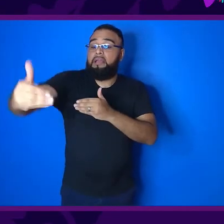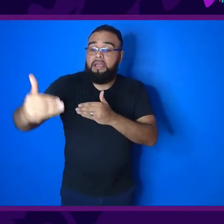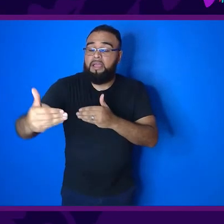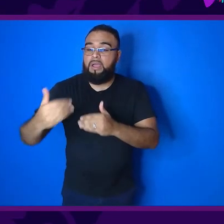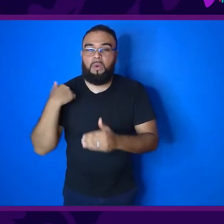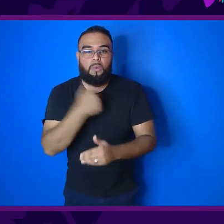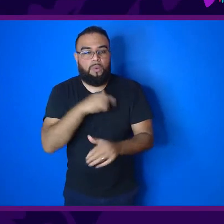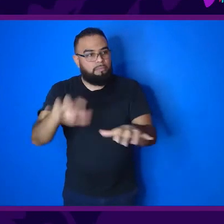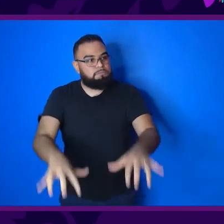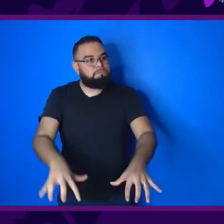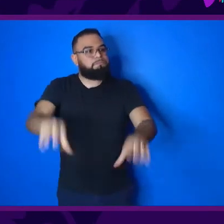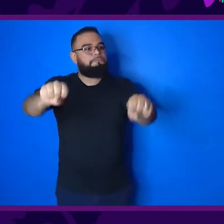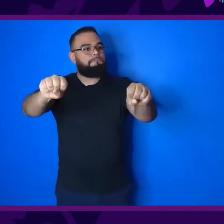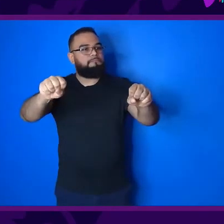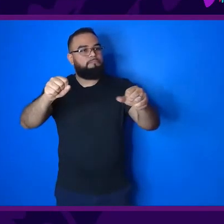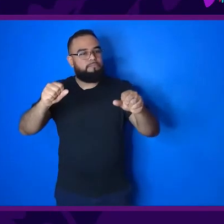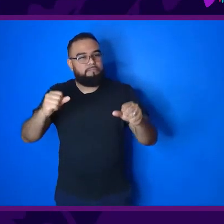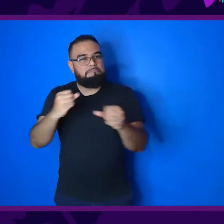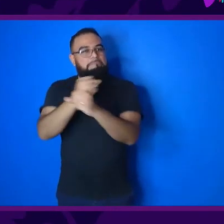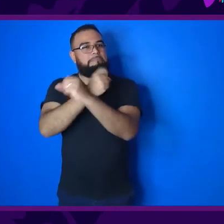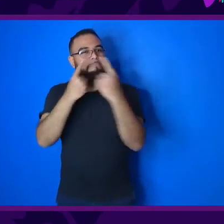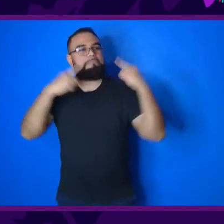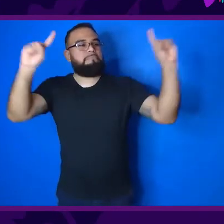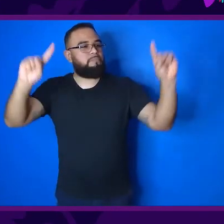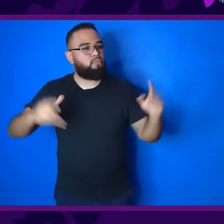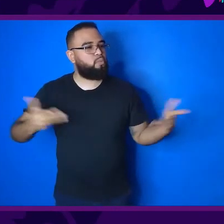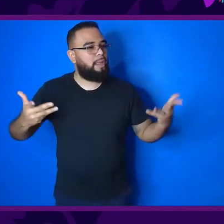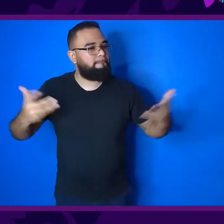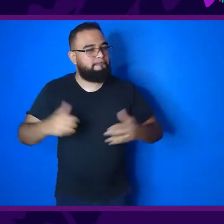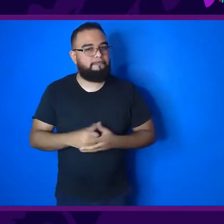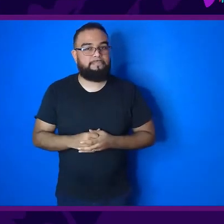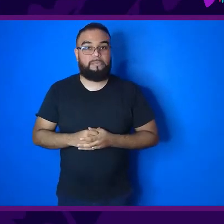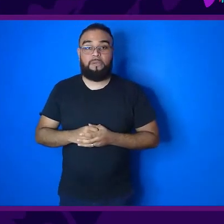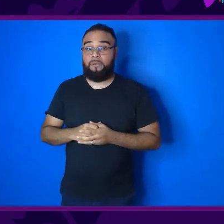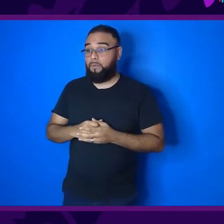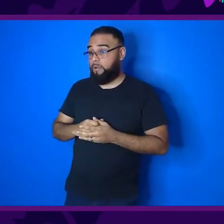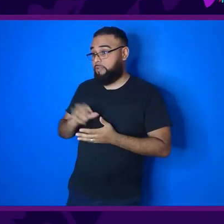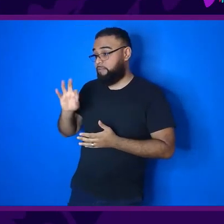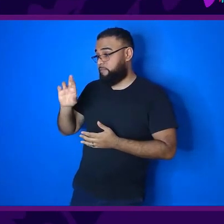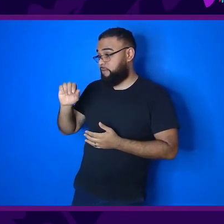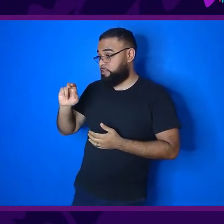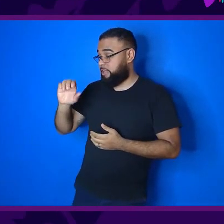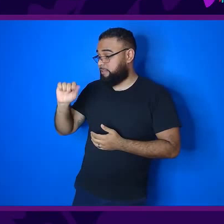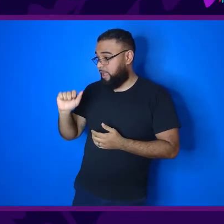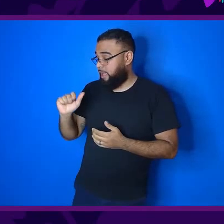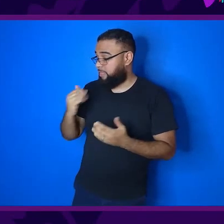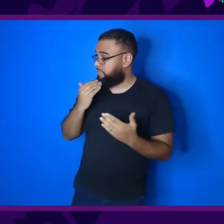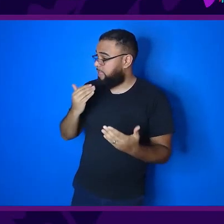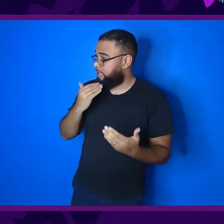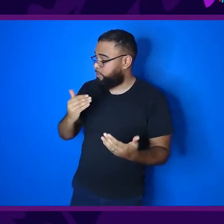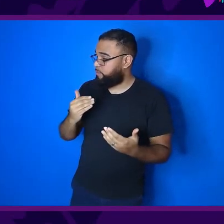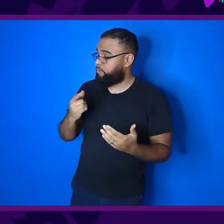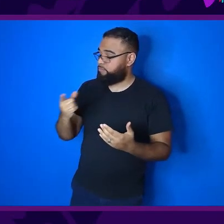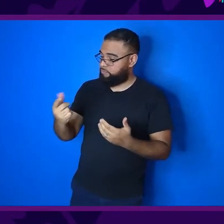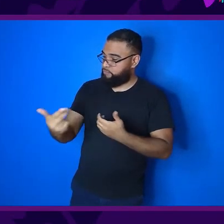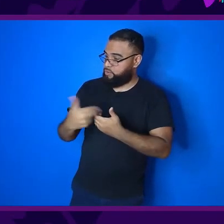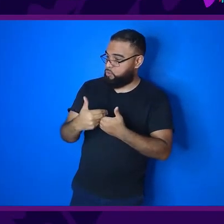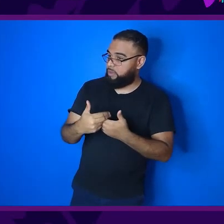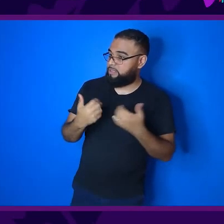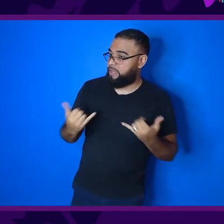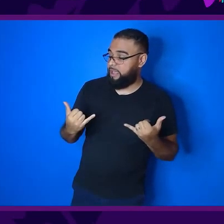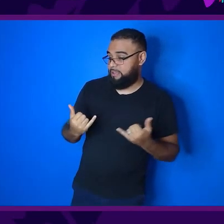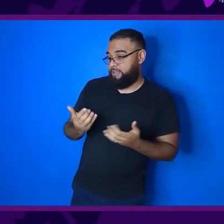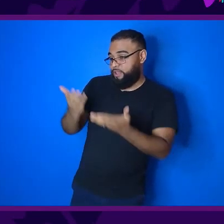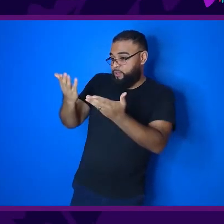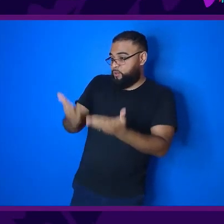I want to thank you for joining us this morning. And I just have to say, Gloria just said that you are definitely the future, but I have to say that you're also